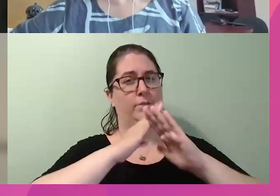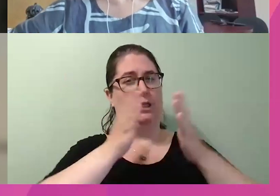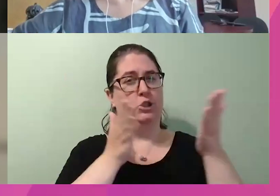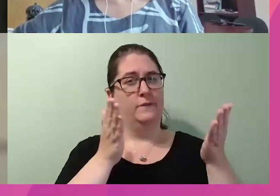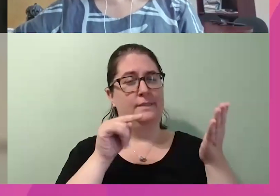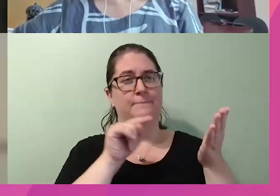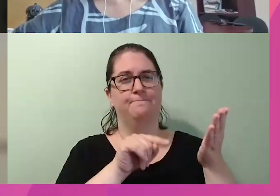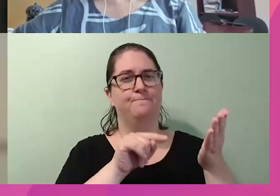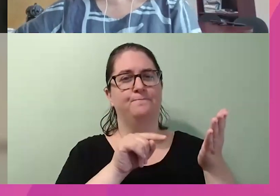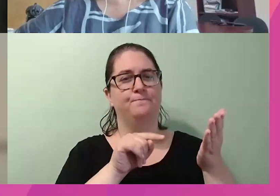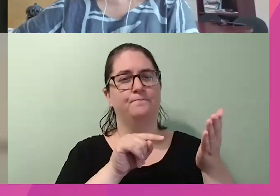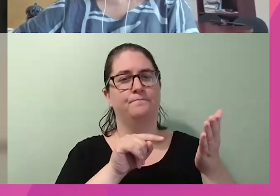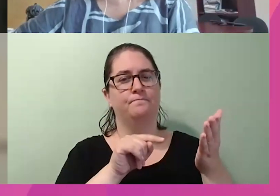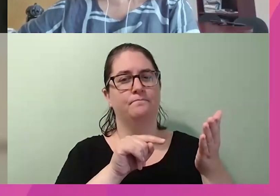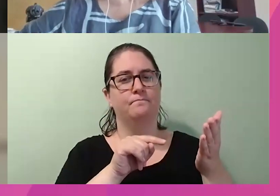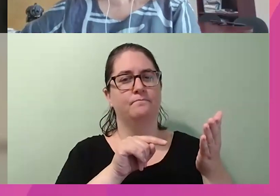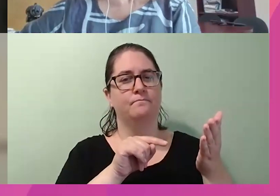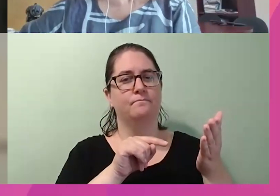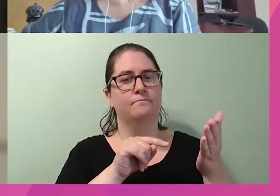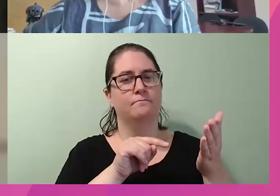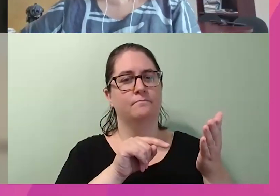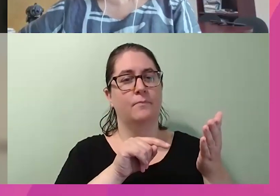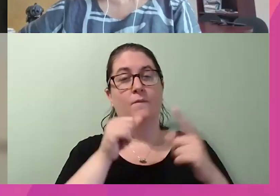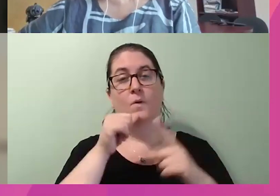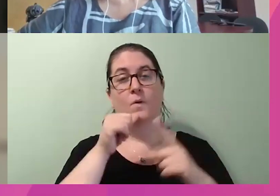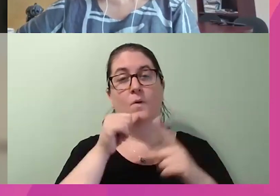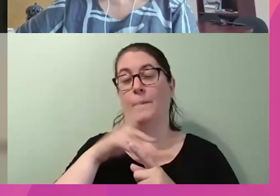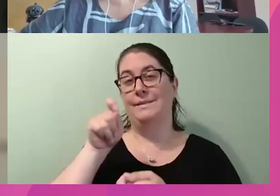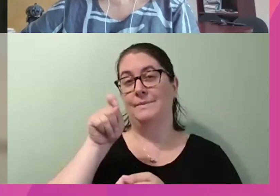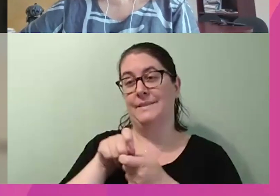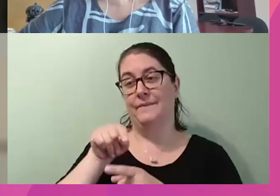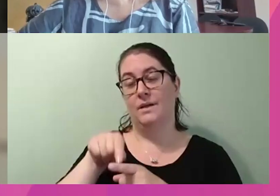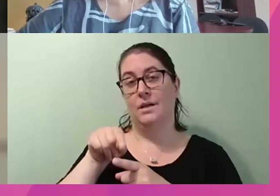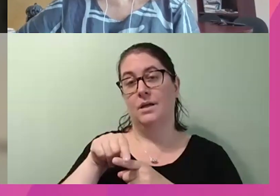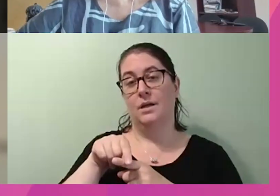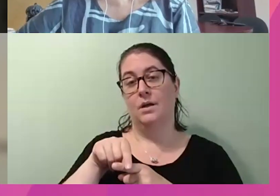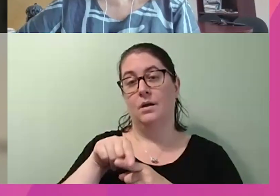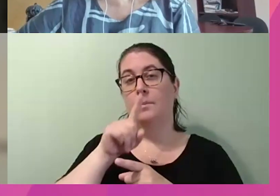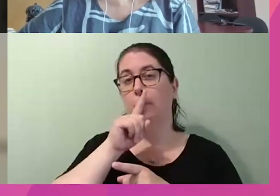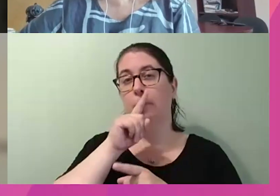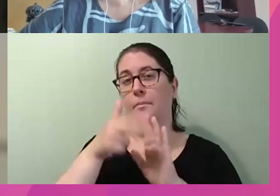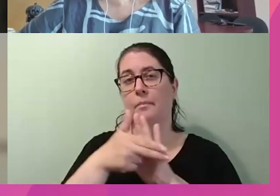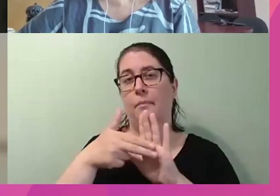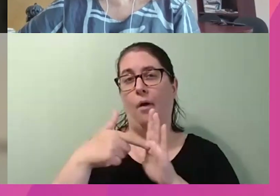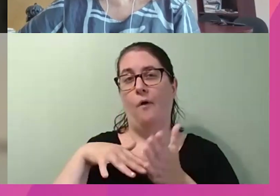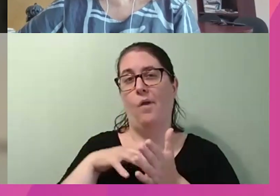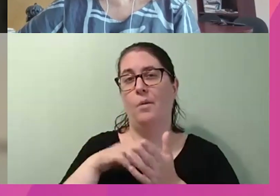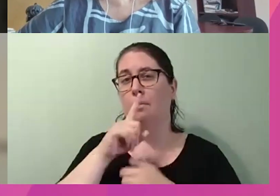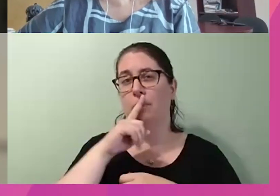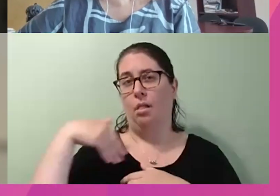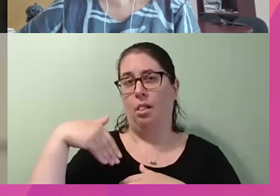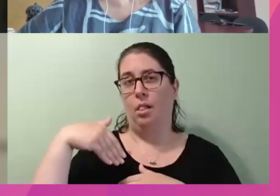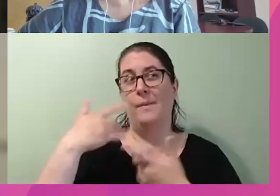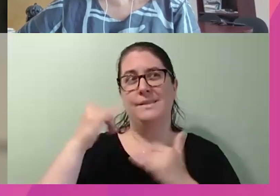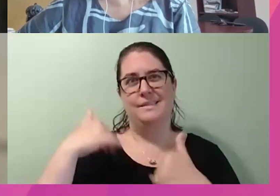aren't particularly well geared to support the needs of women who may not be defined as vulnerable and facing intimate